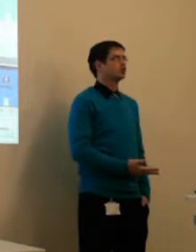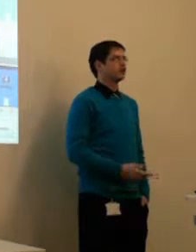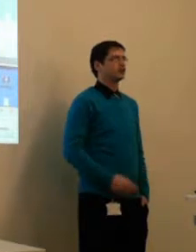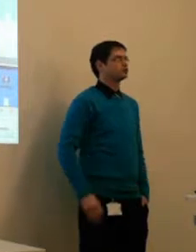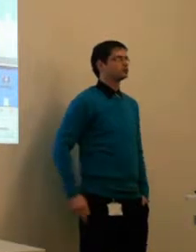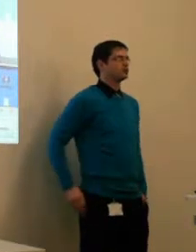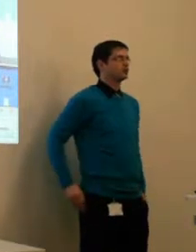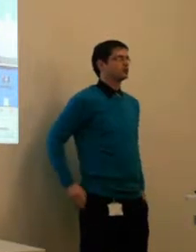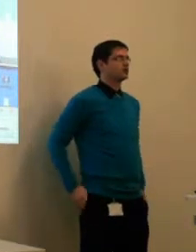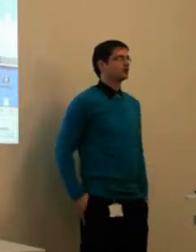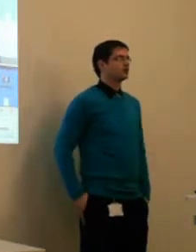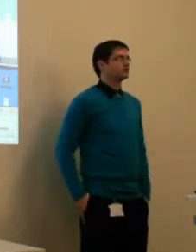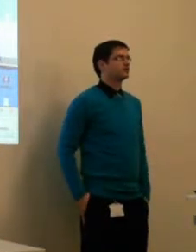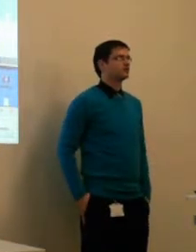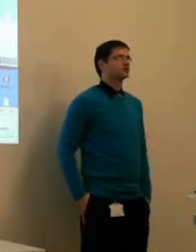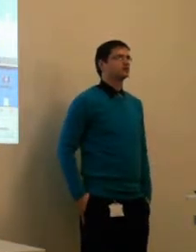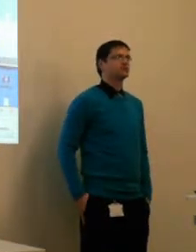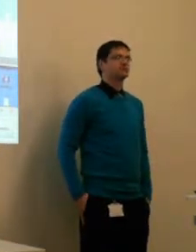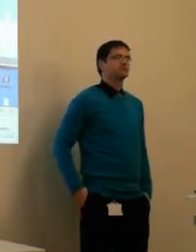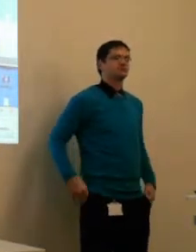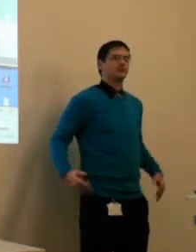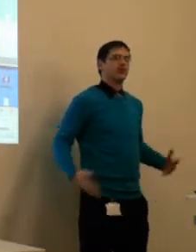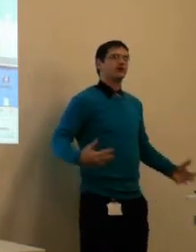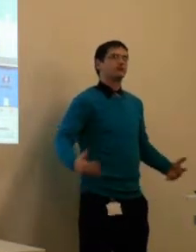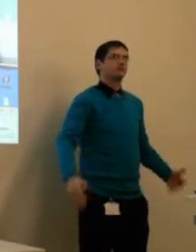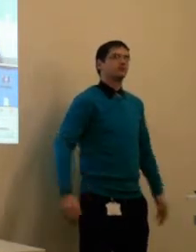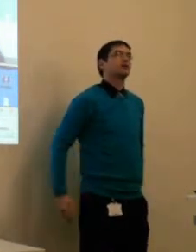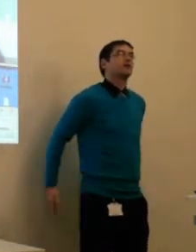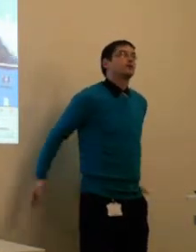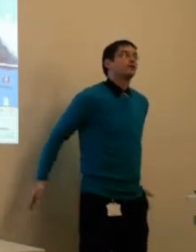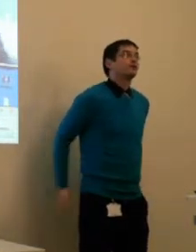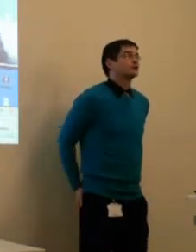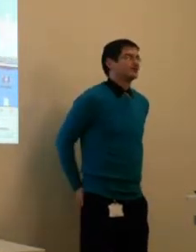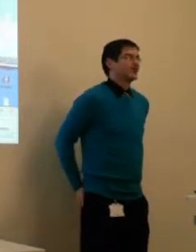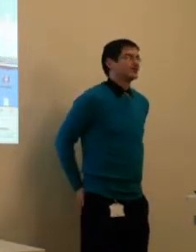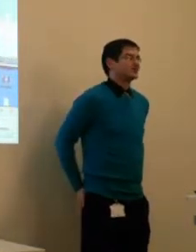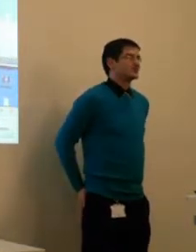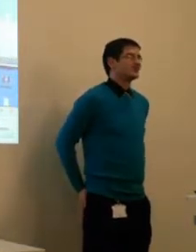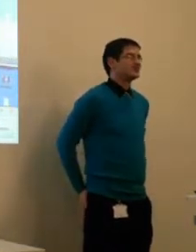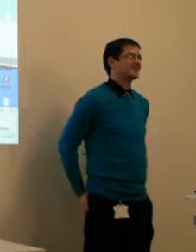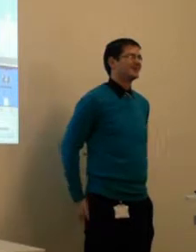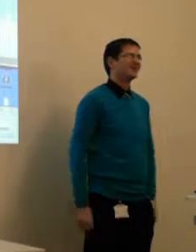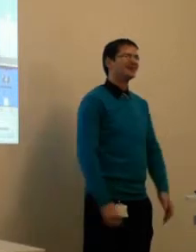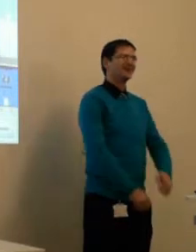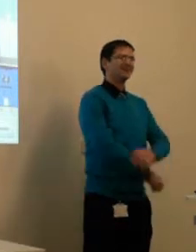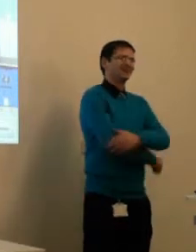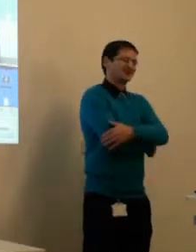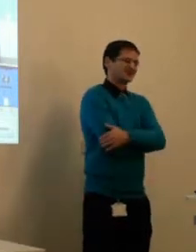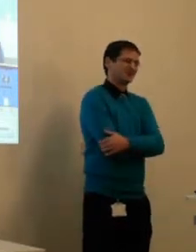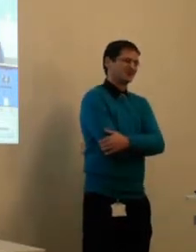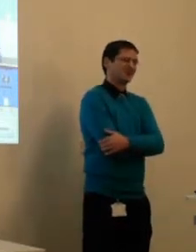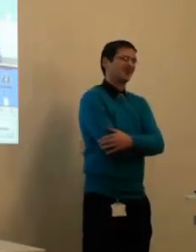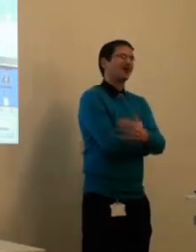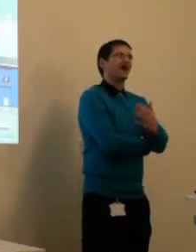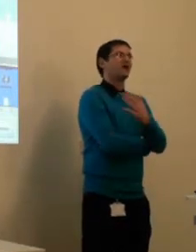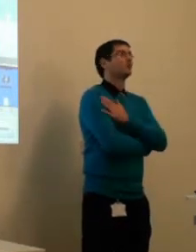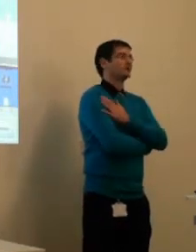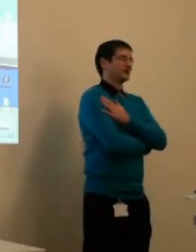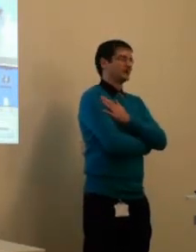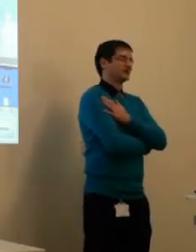no one else is really no one's um broken signers that's what we're looking for i'm not a signer